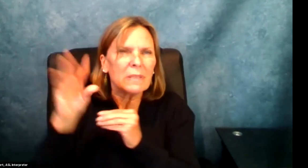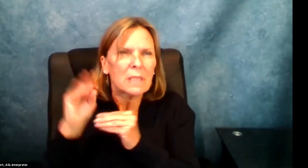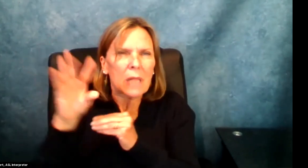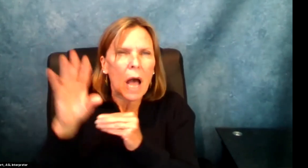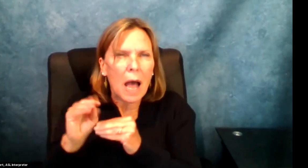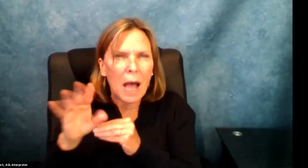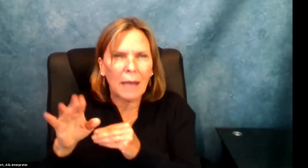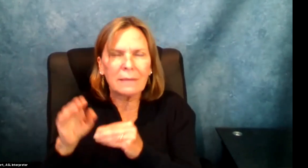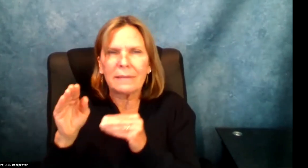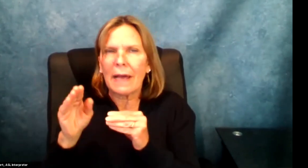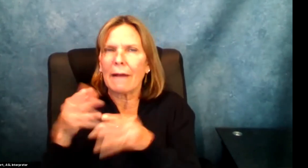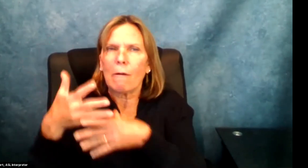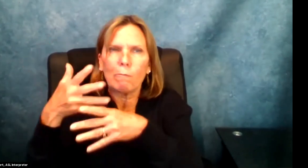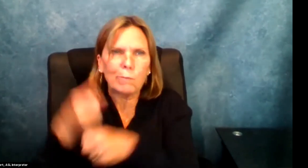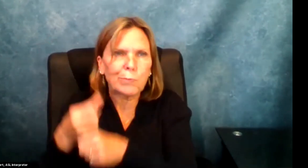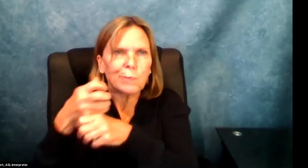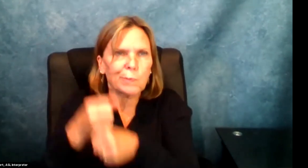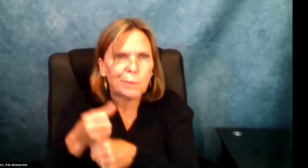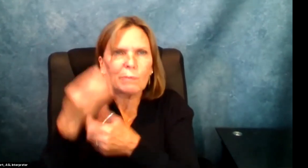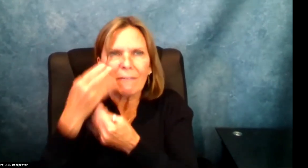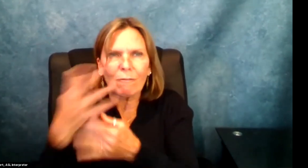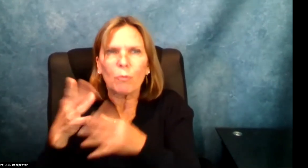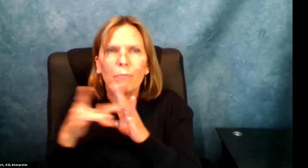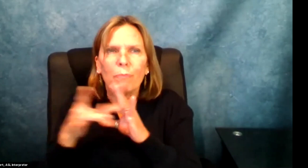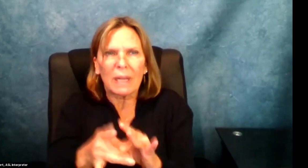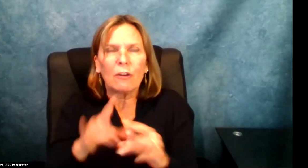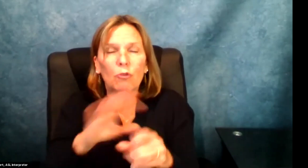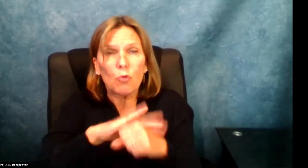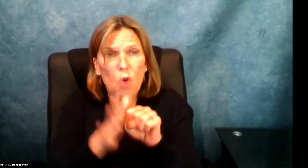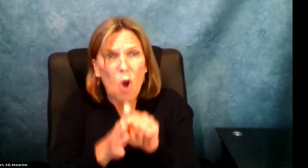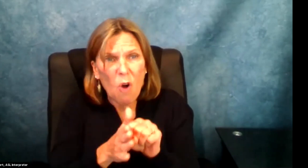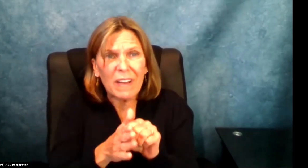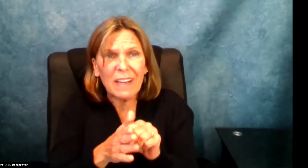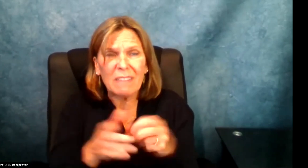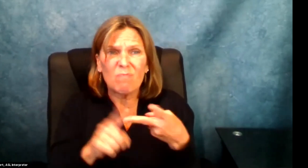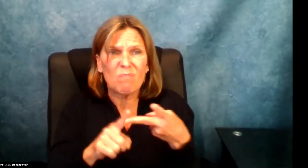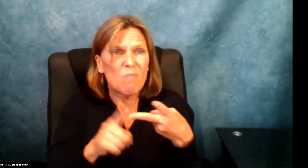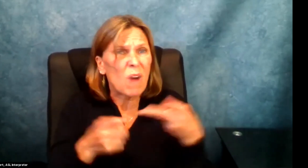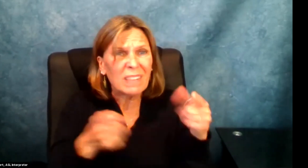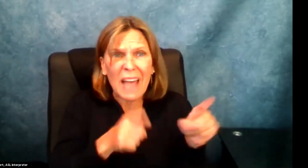around COVID, what's happening in our state right now around COVID,